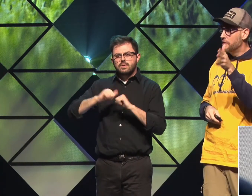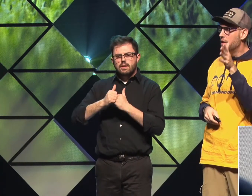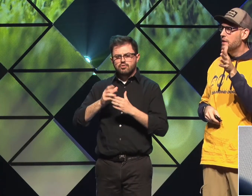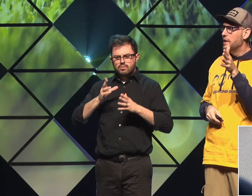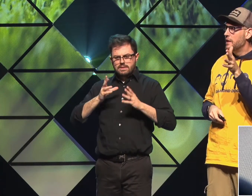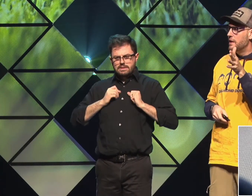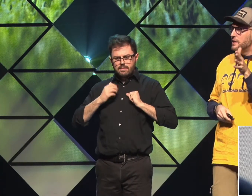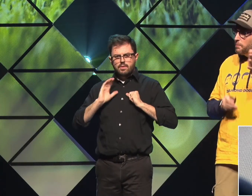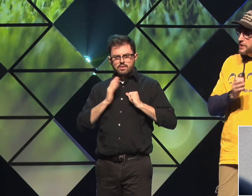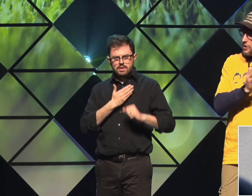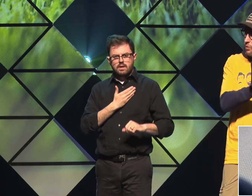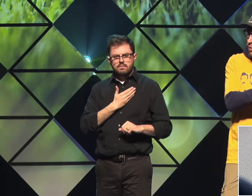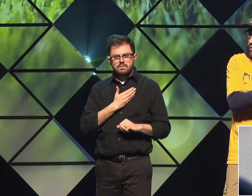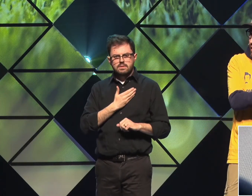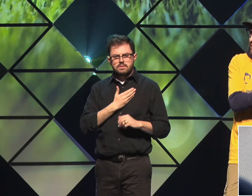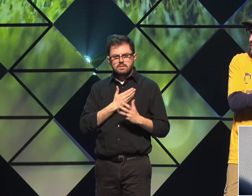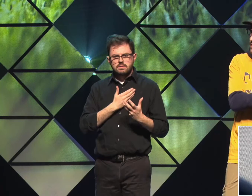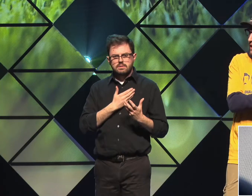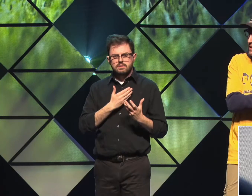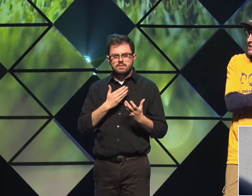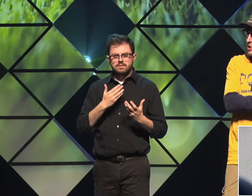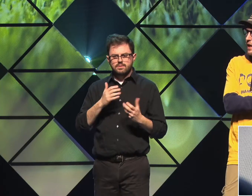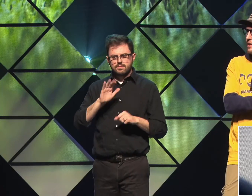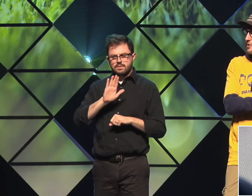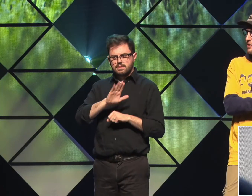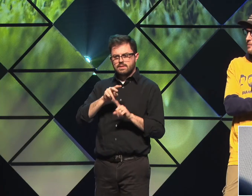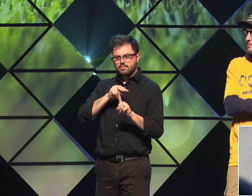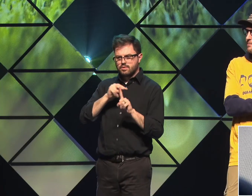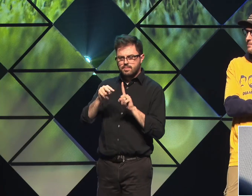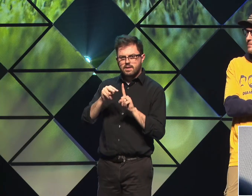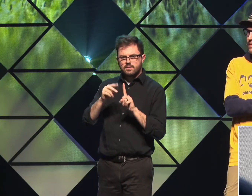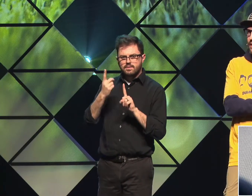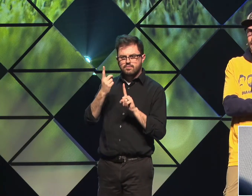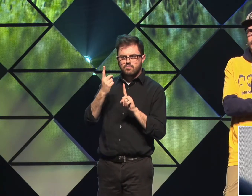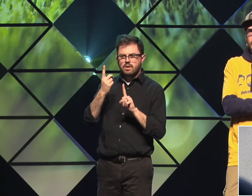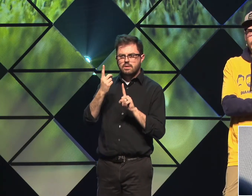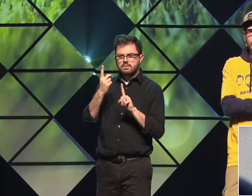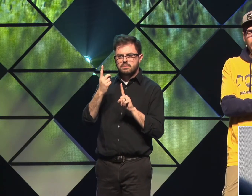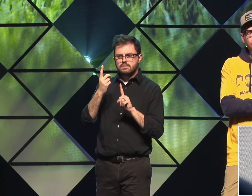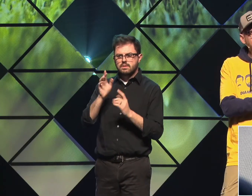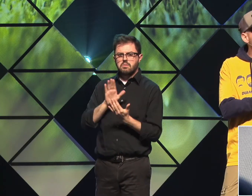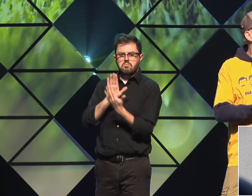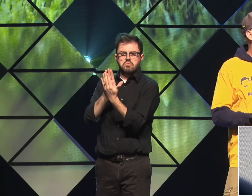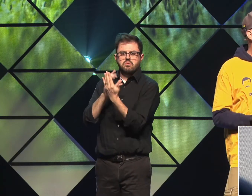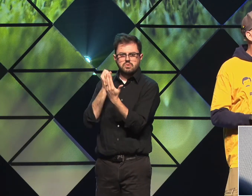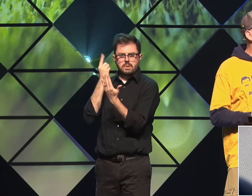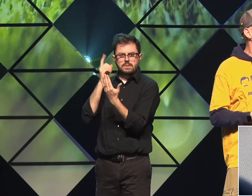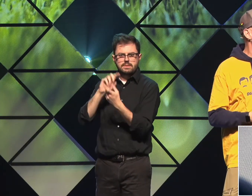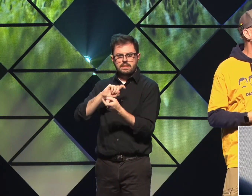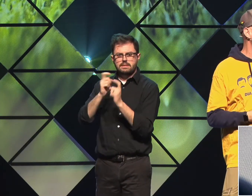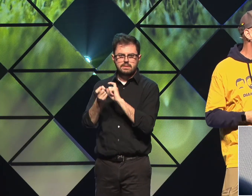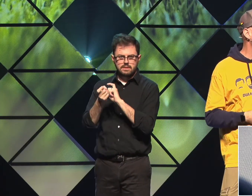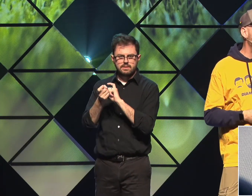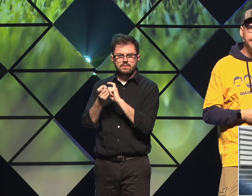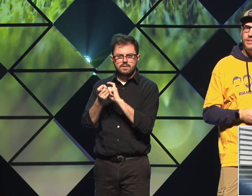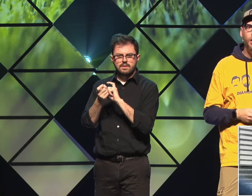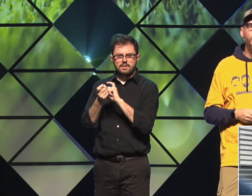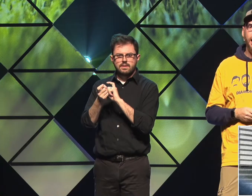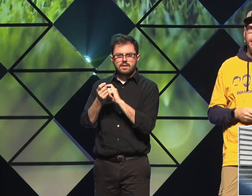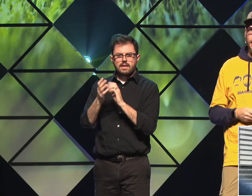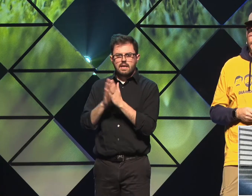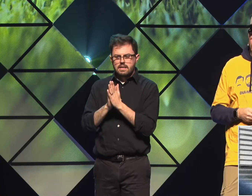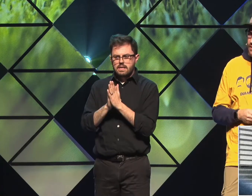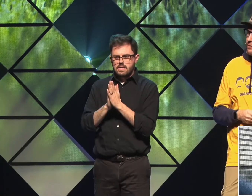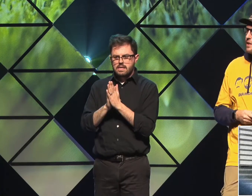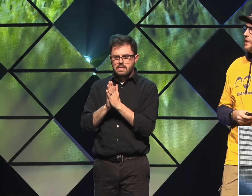perspective is based on one way of understanding change. And then after a minute, Nate speaks up, and Nate says, oh,